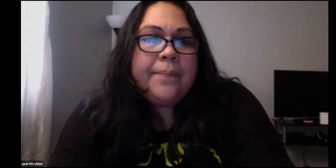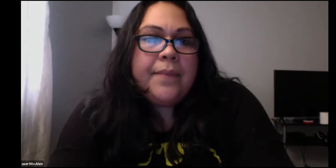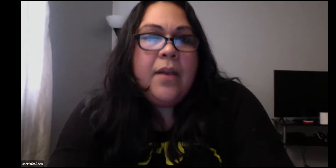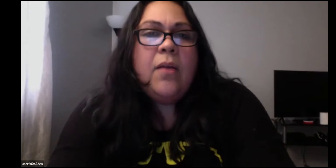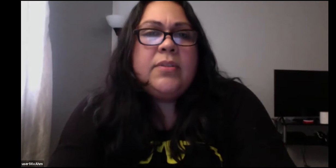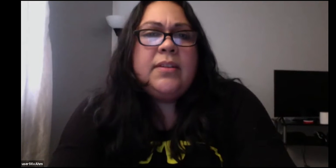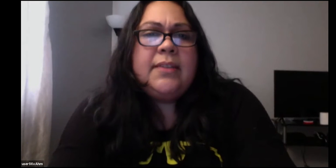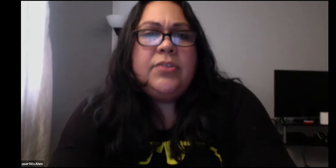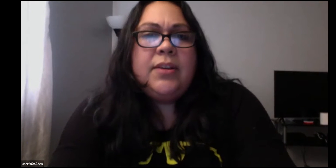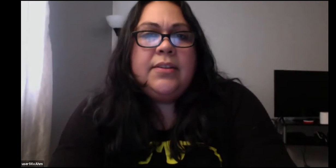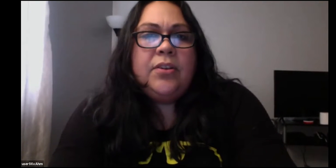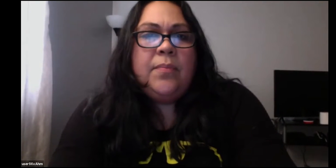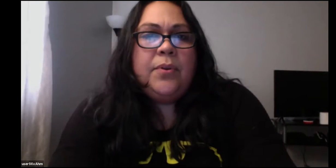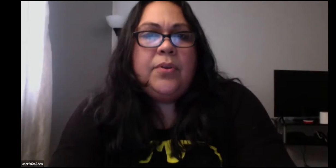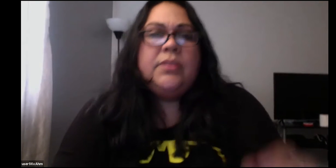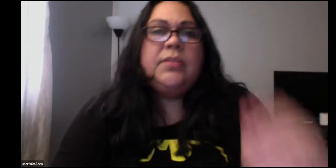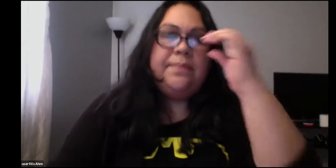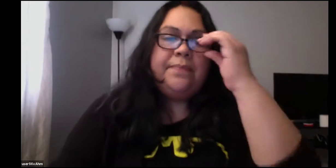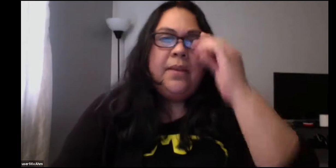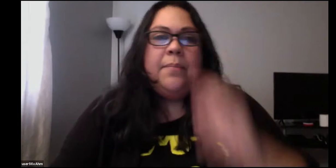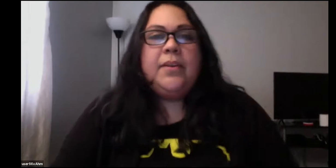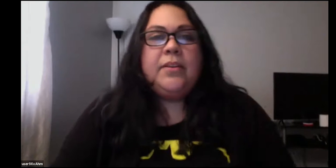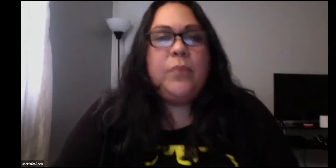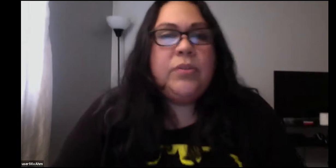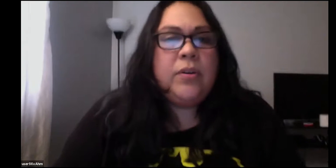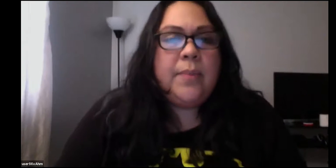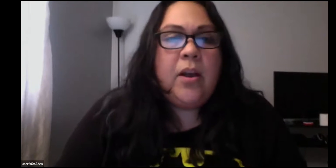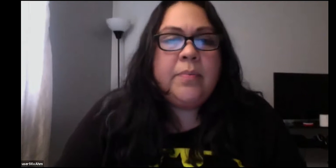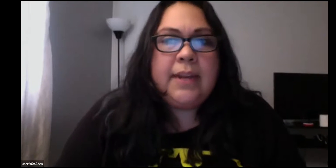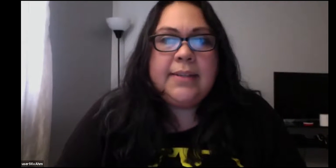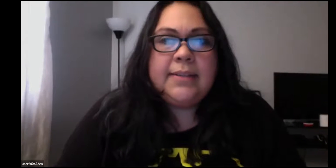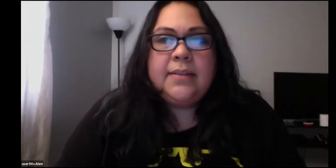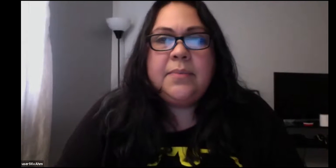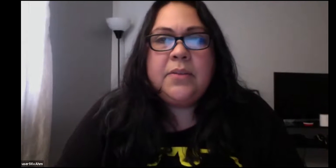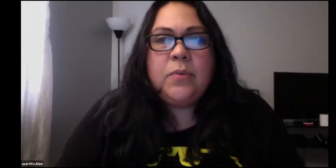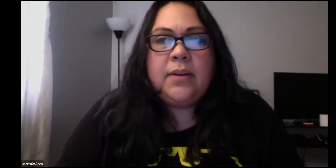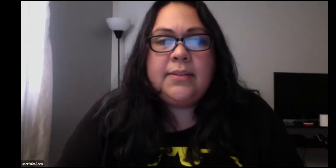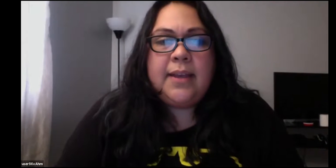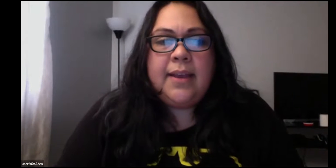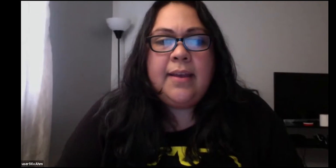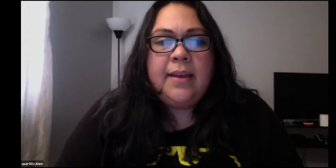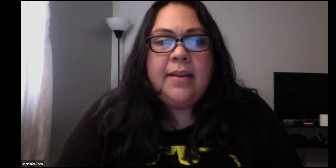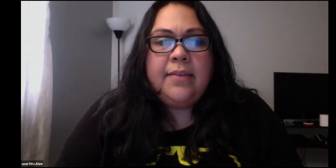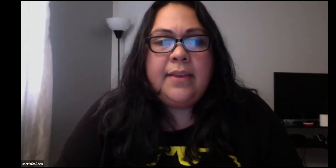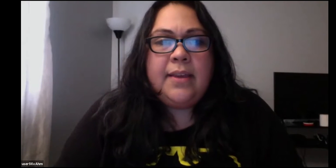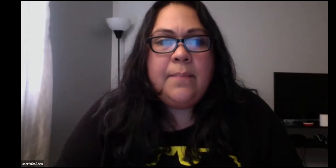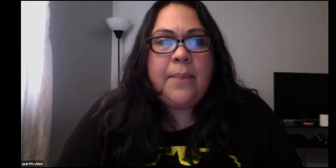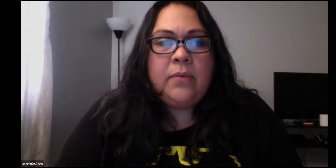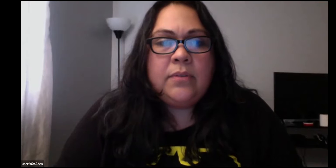Well, I was going to teach you guys the numbers because when we're talking about objects, sometimes we want to say the amount